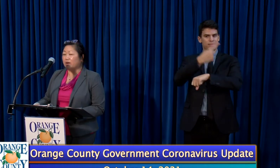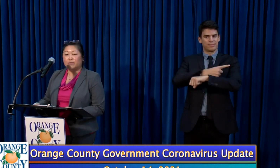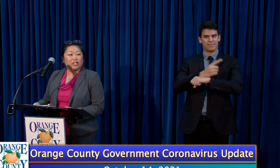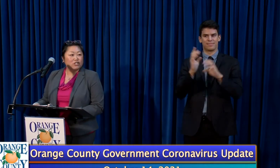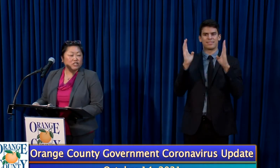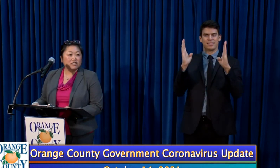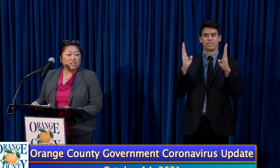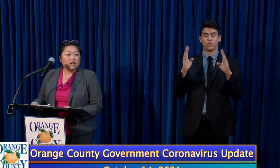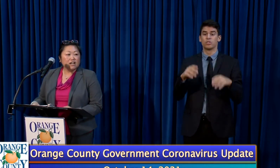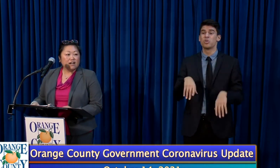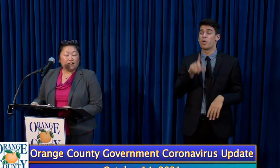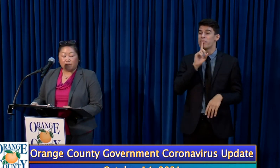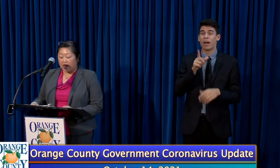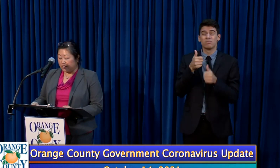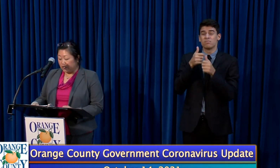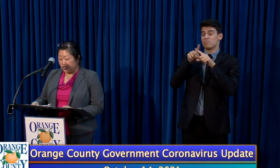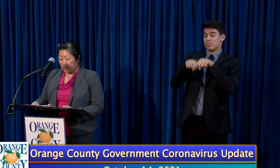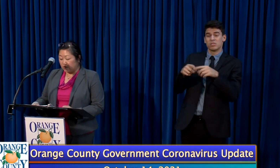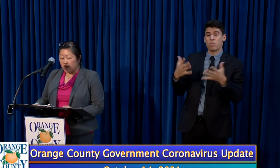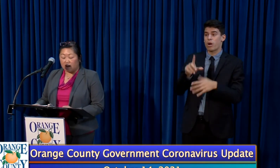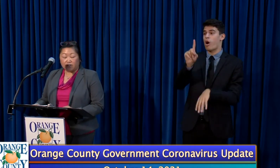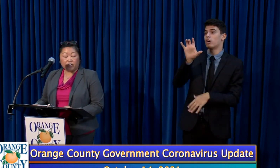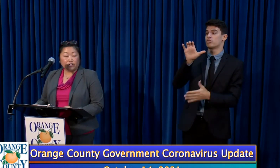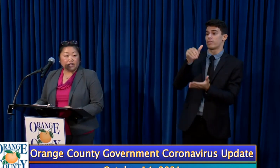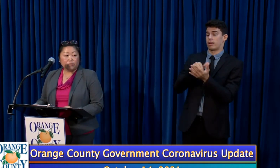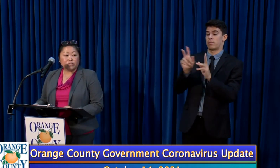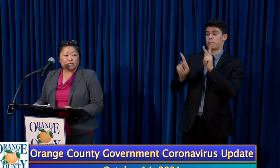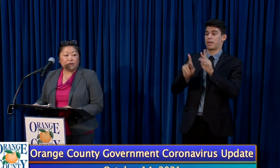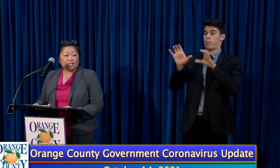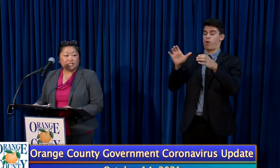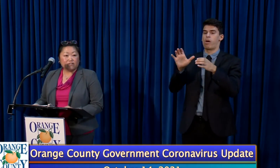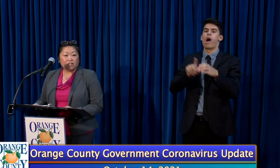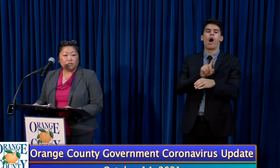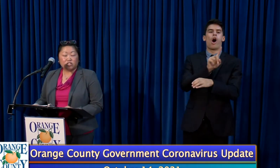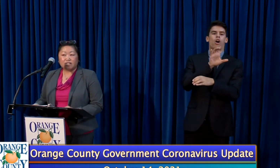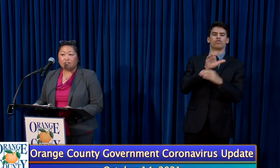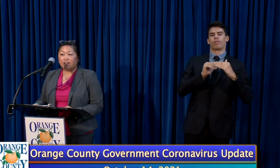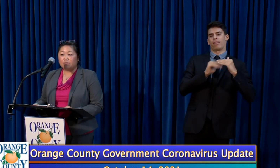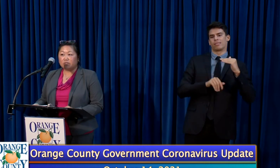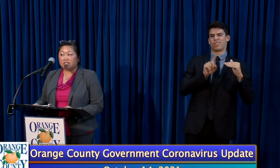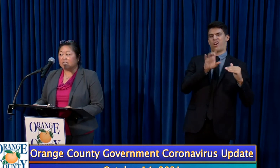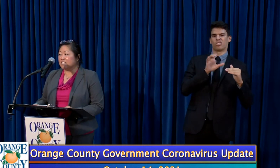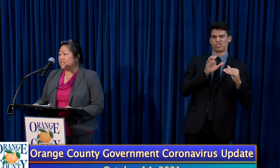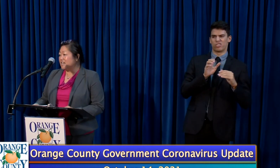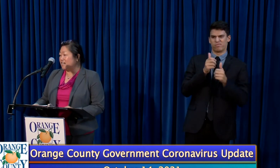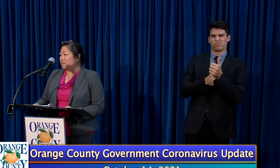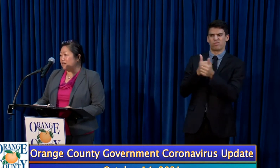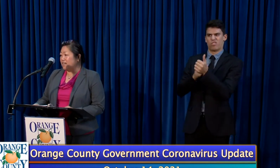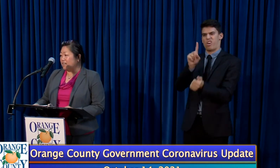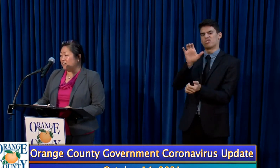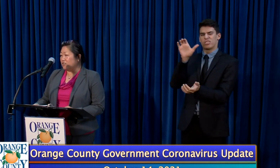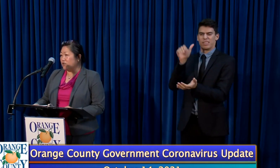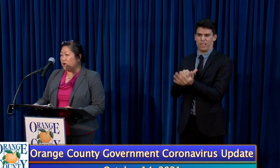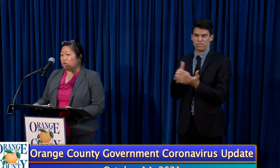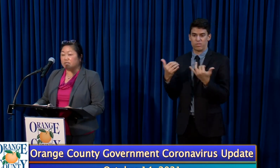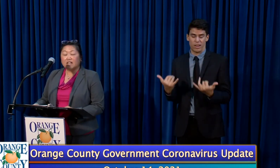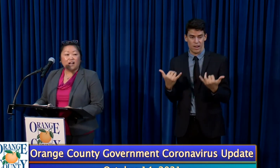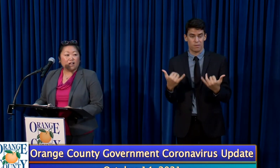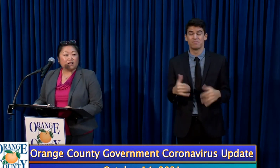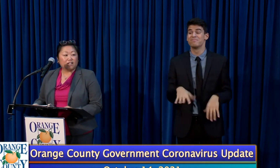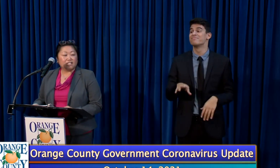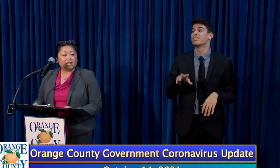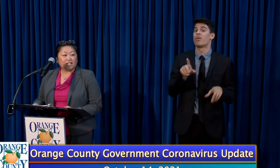100,000 population. And also, currently our percent positivity, which is at 5%, also